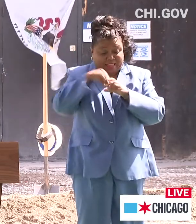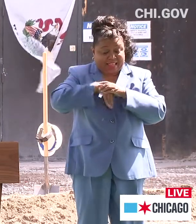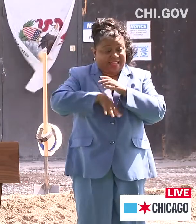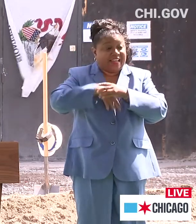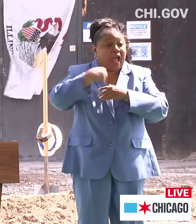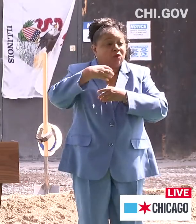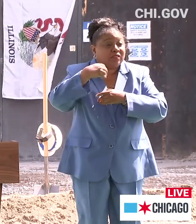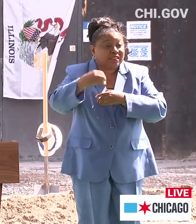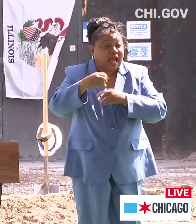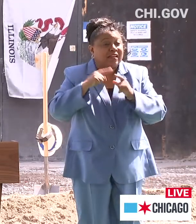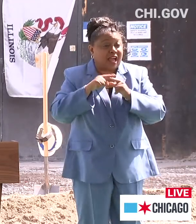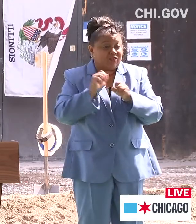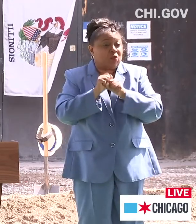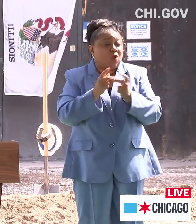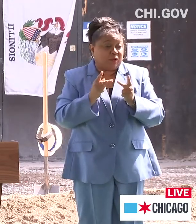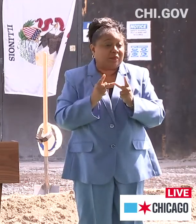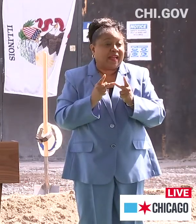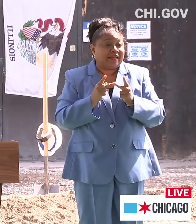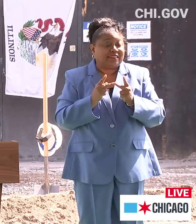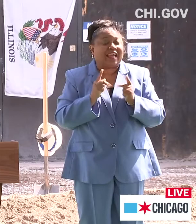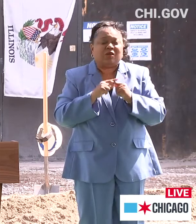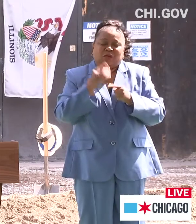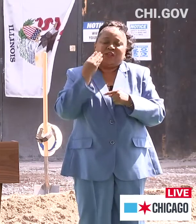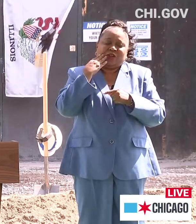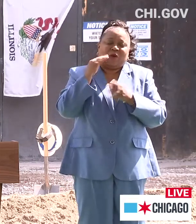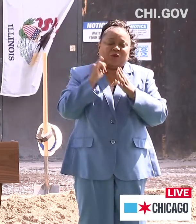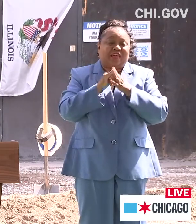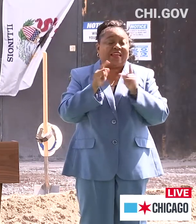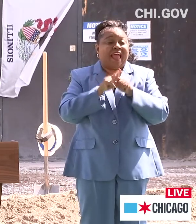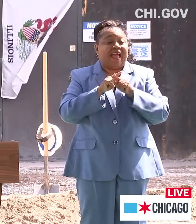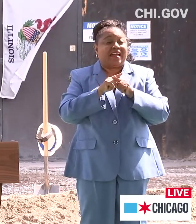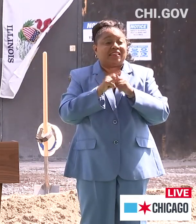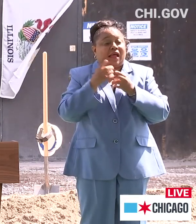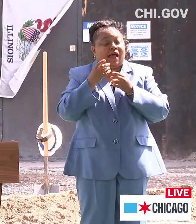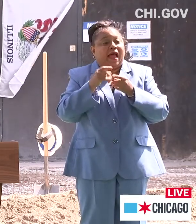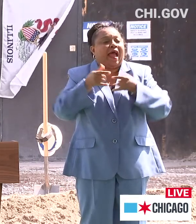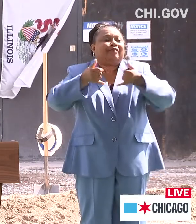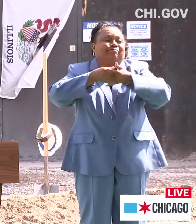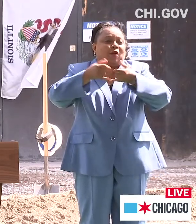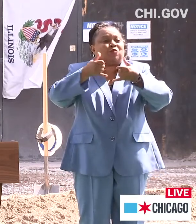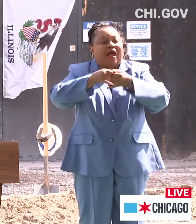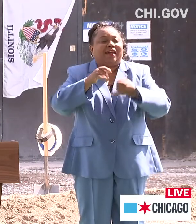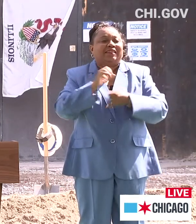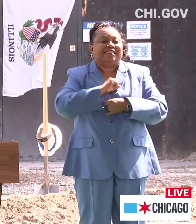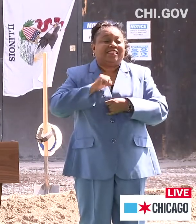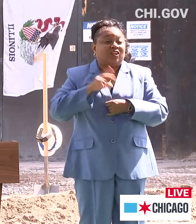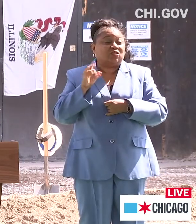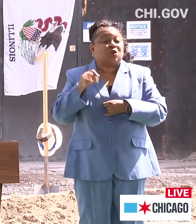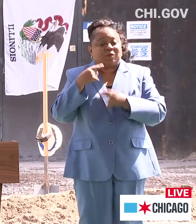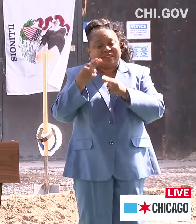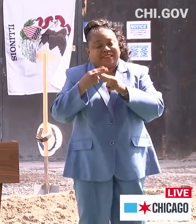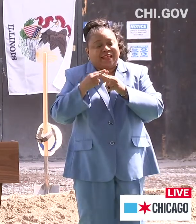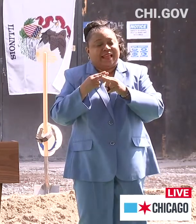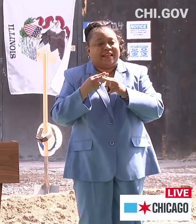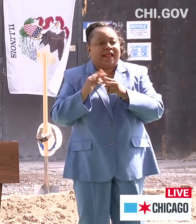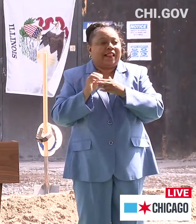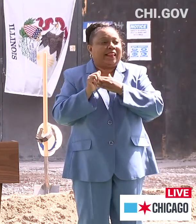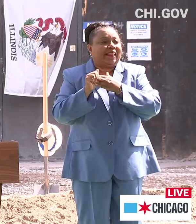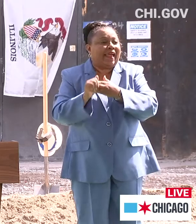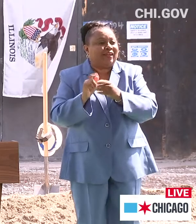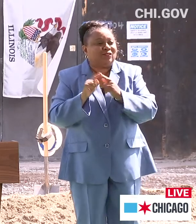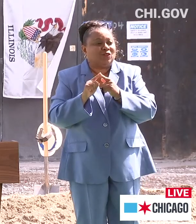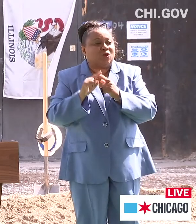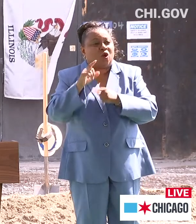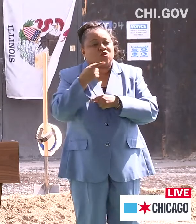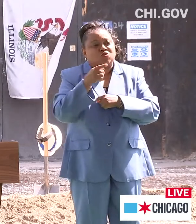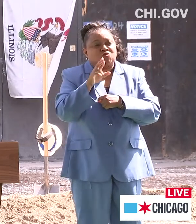and outside of the workplace. And we know that as a consolation prize, as Senator Durbin said, led to